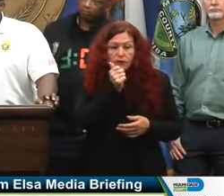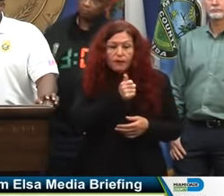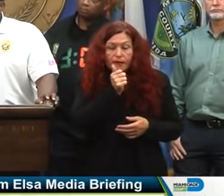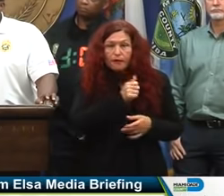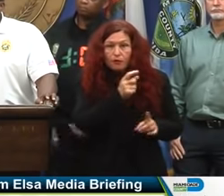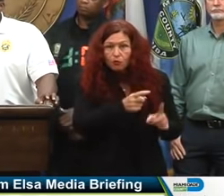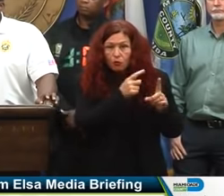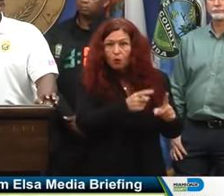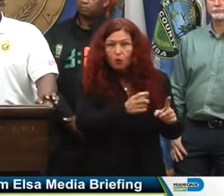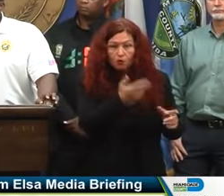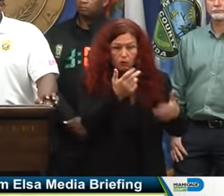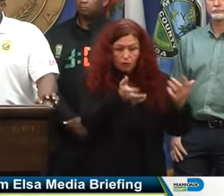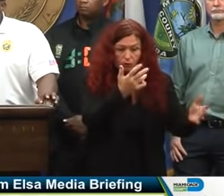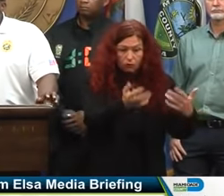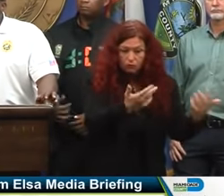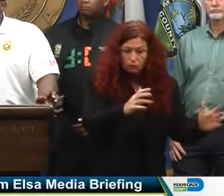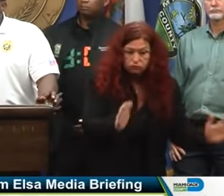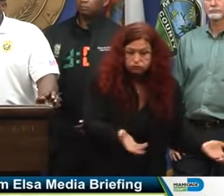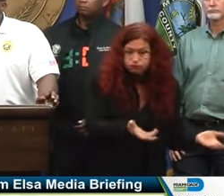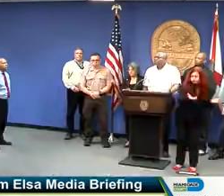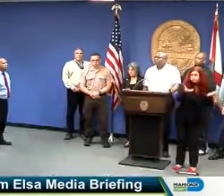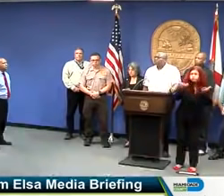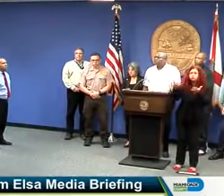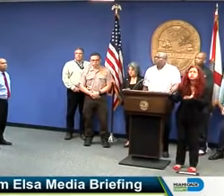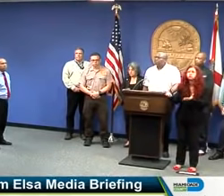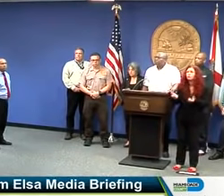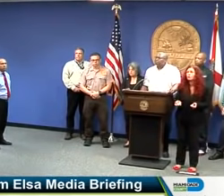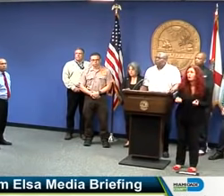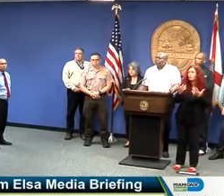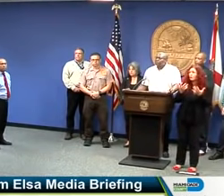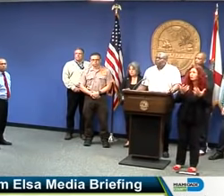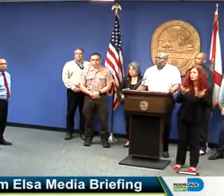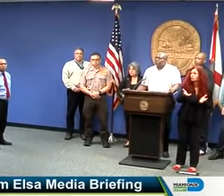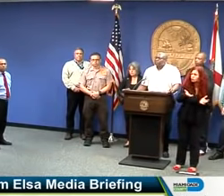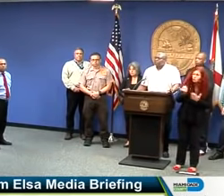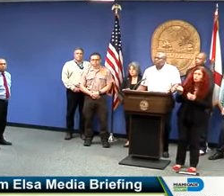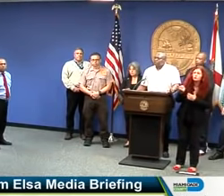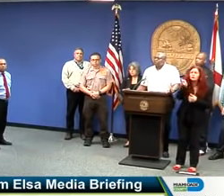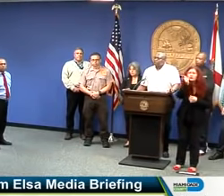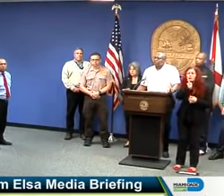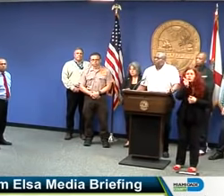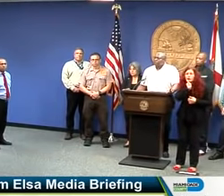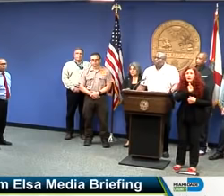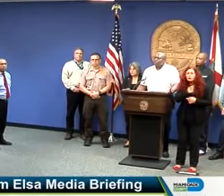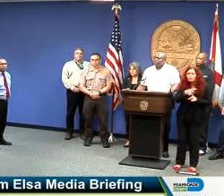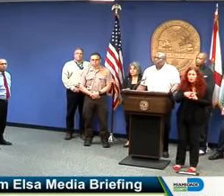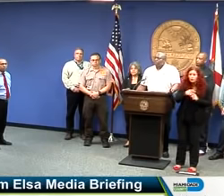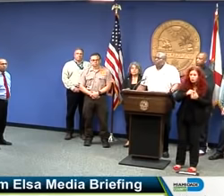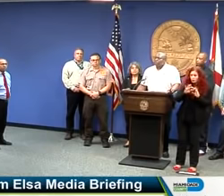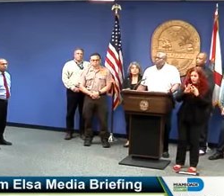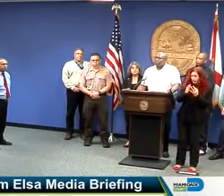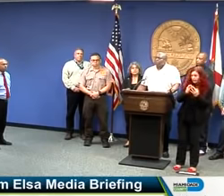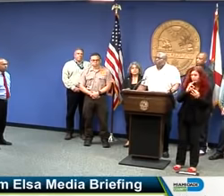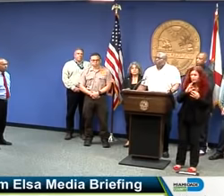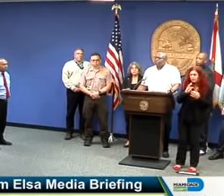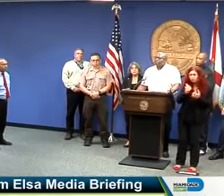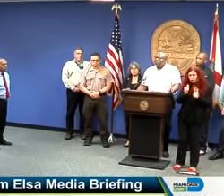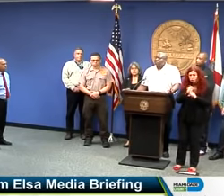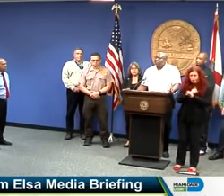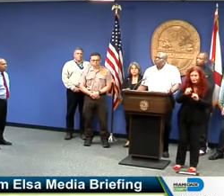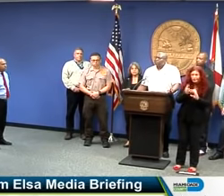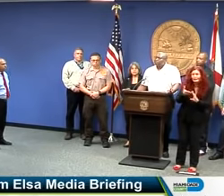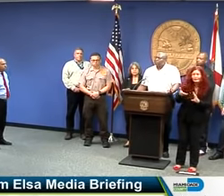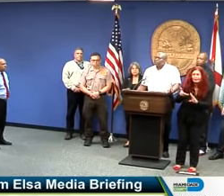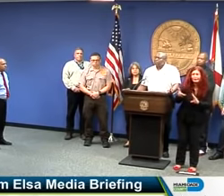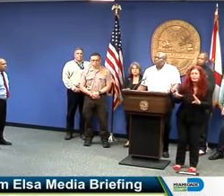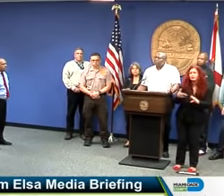do the investigation, and of course the family members, the recovery, any artifacts? Is there an idea of any amount